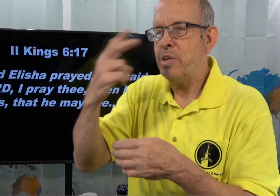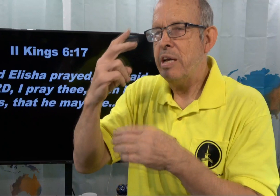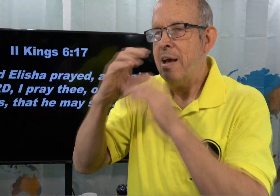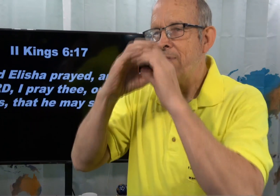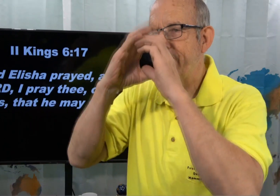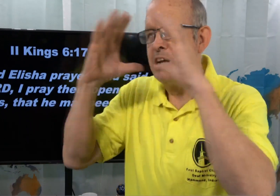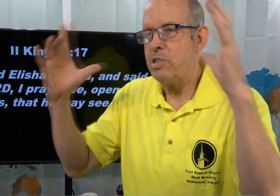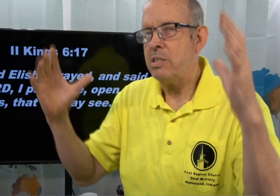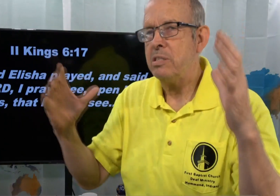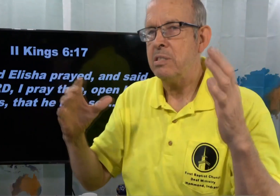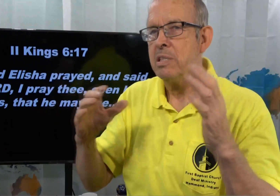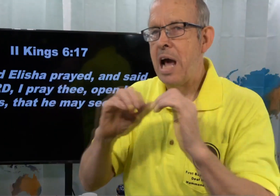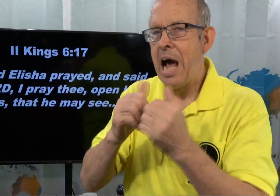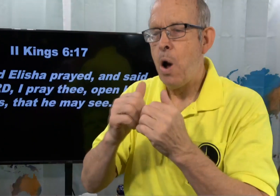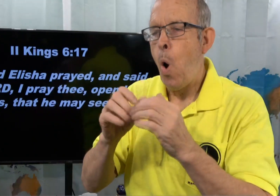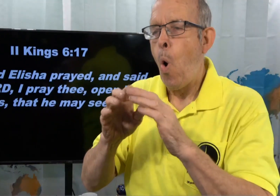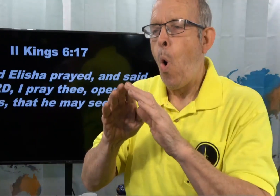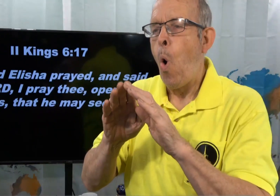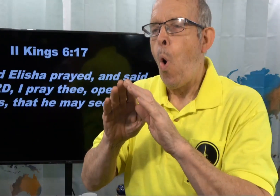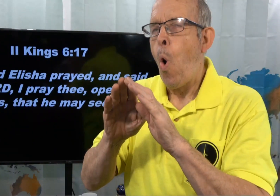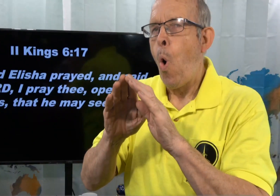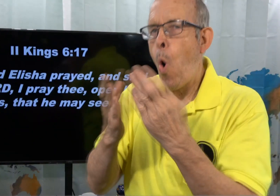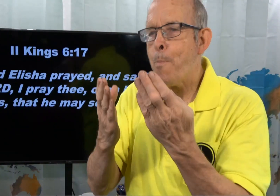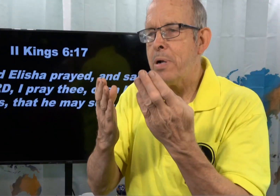see vision how open